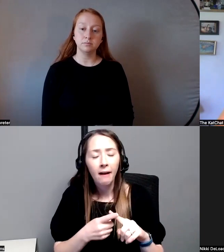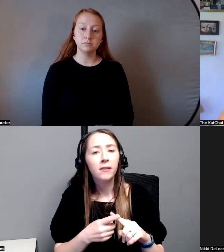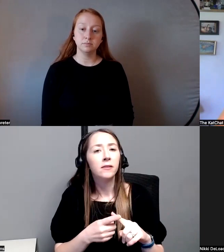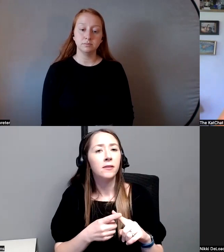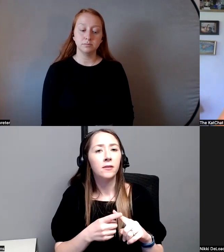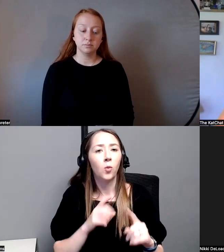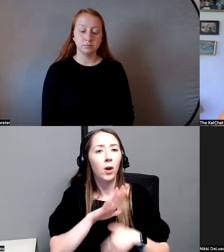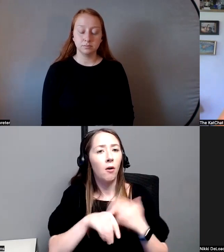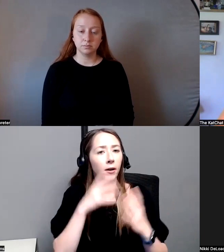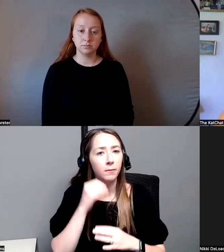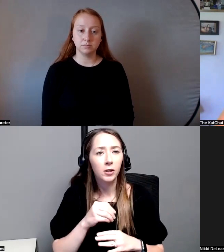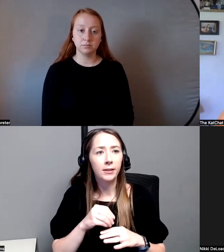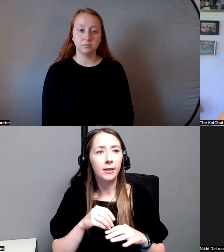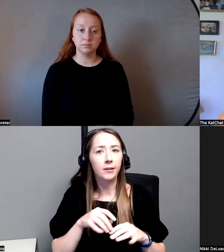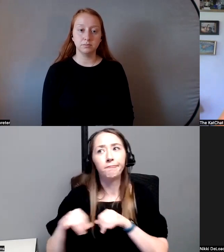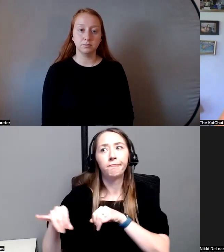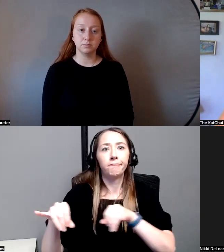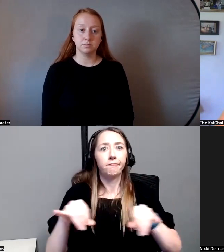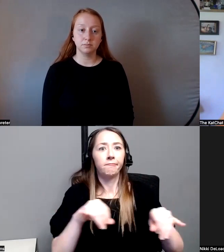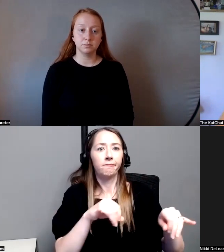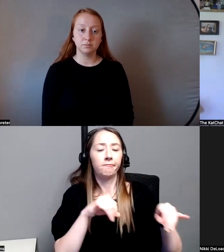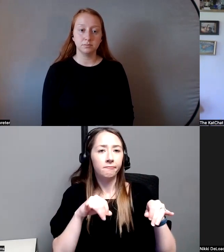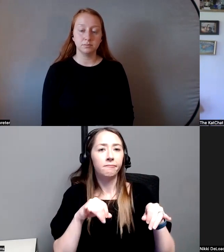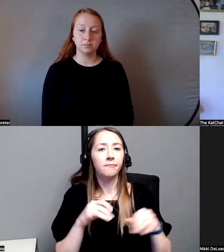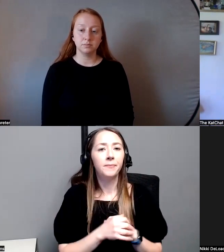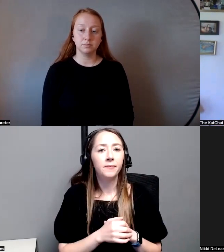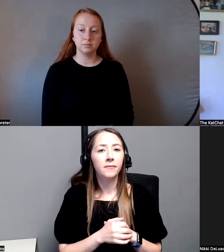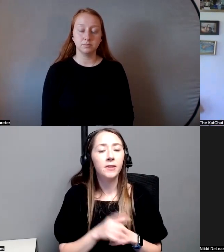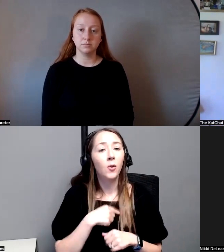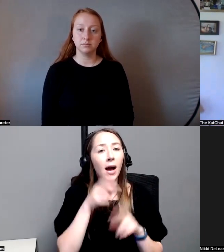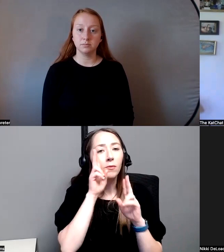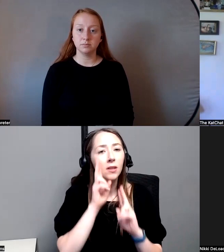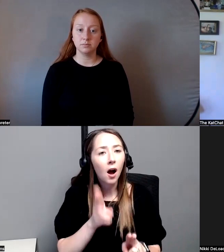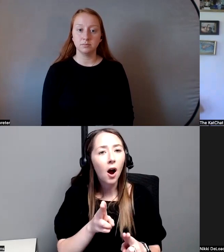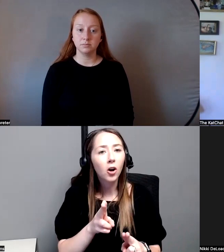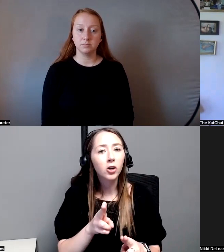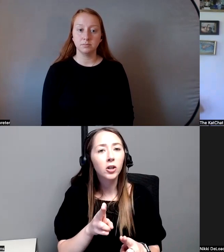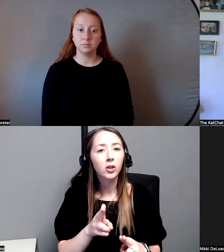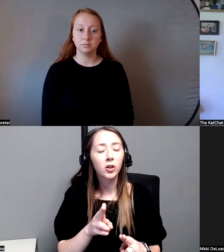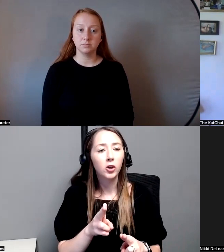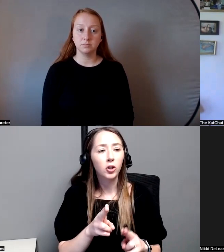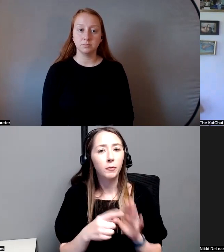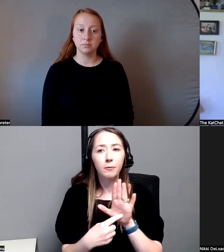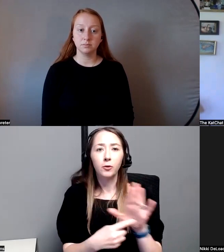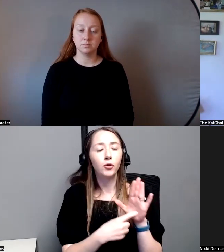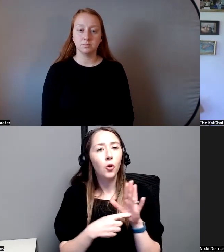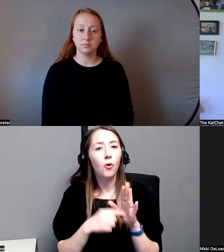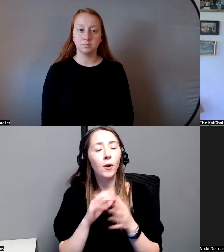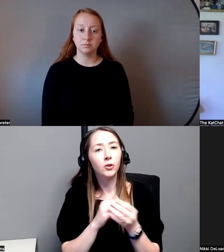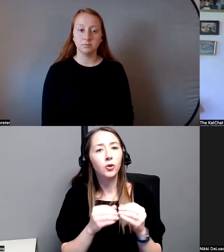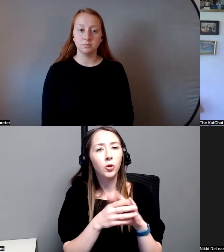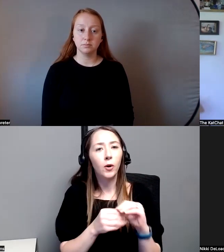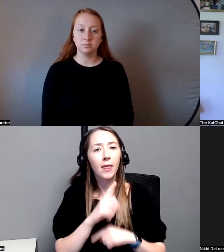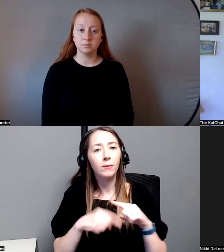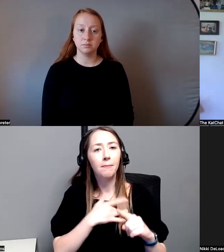it's universal. And so I was honored to be able to tell a story that was